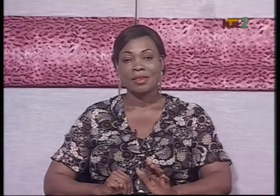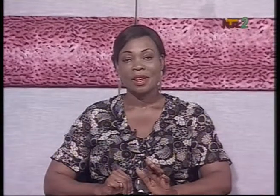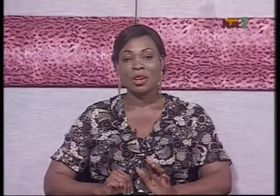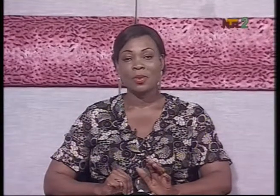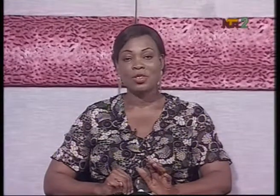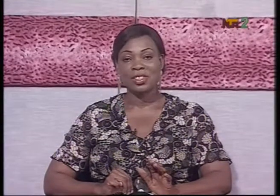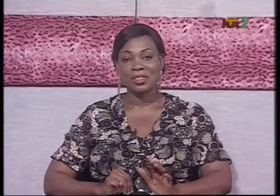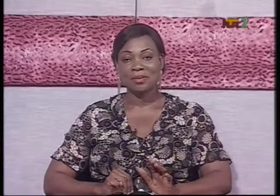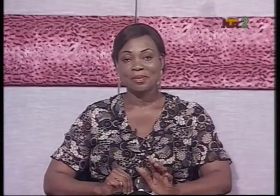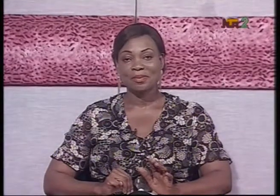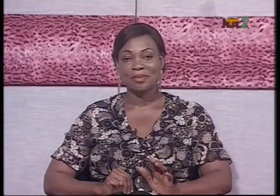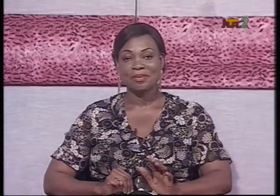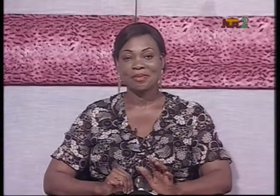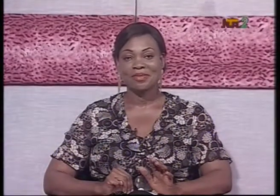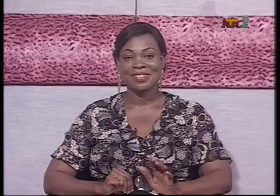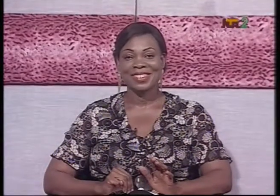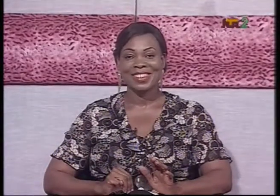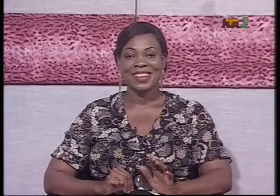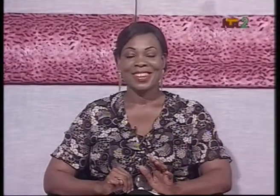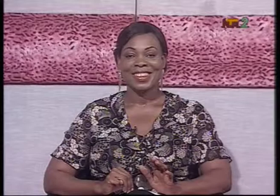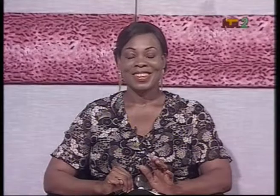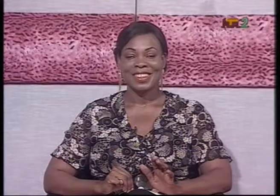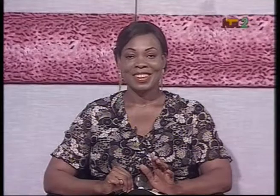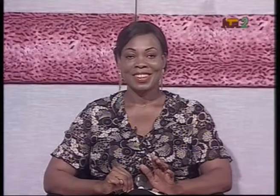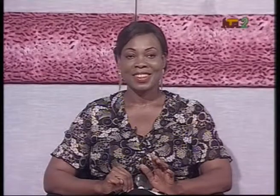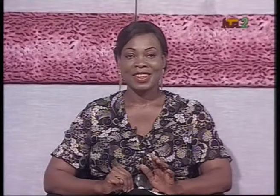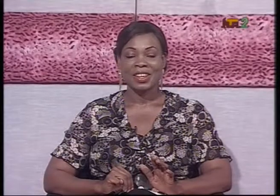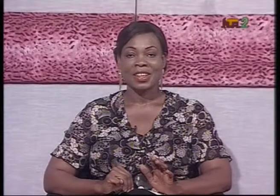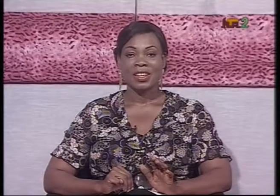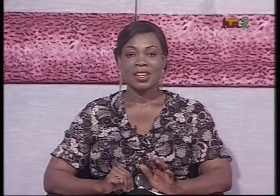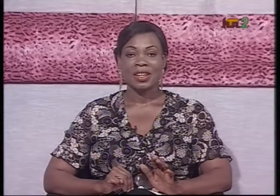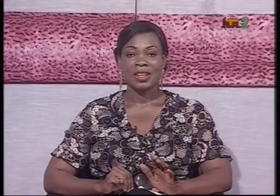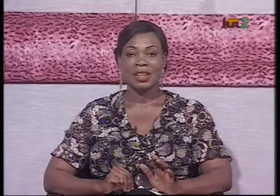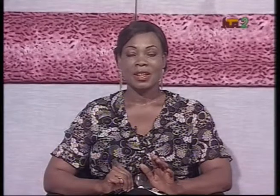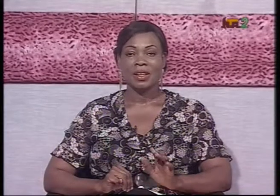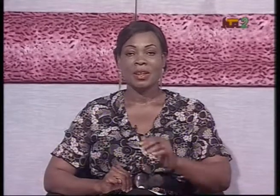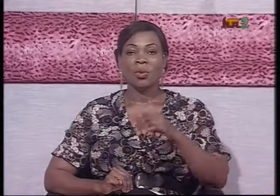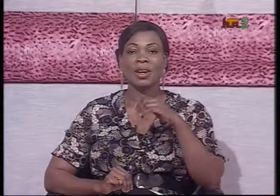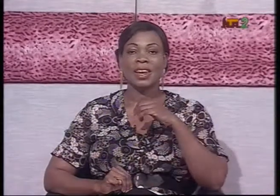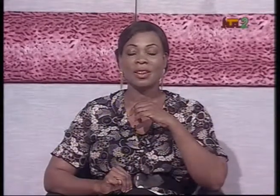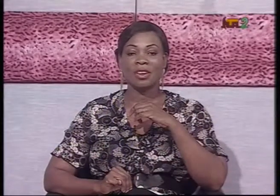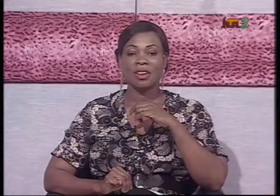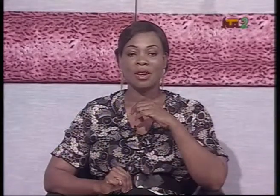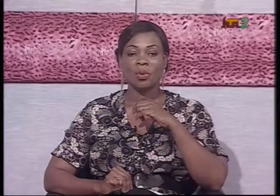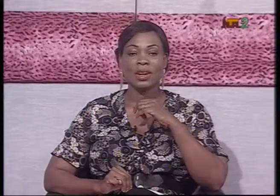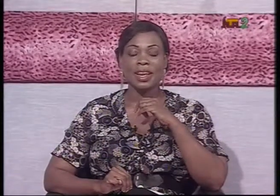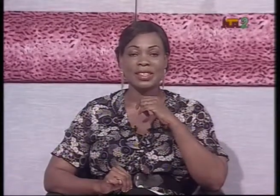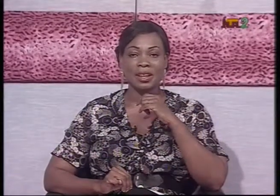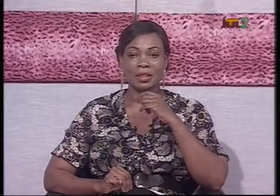Hello, Beatrice? I know A to G, so I want you to... What letter? A to